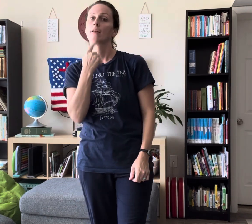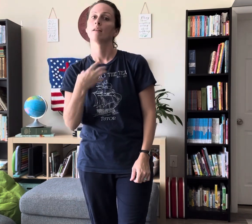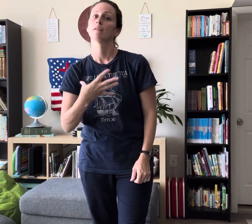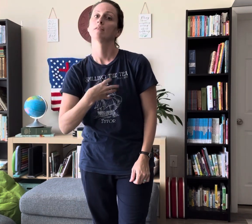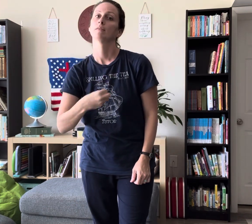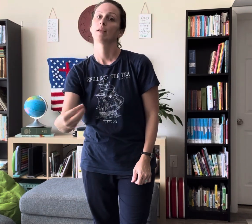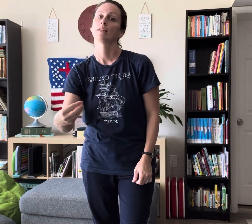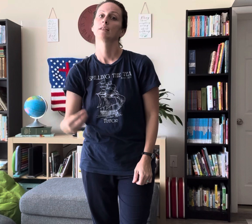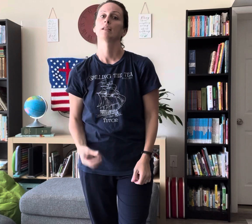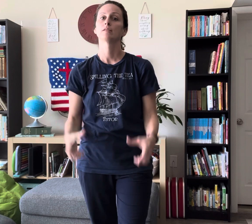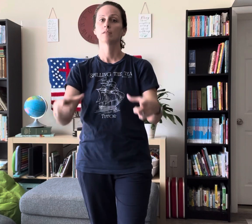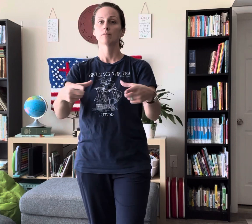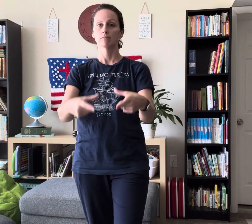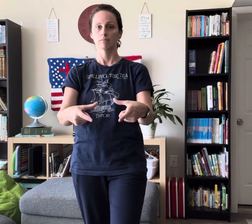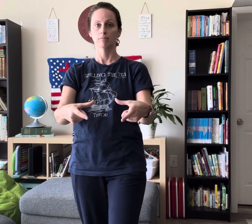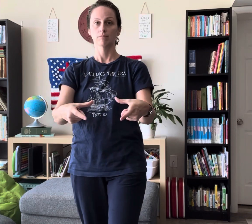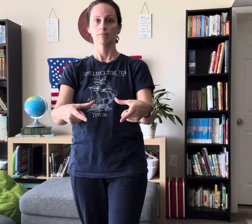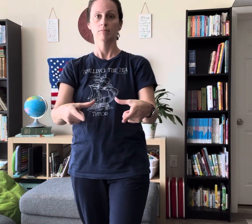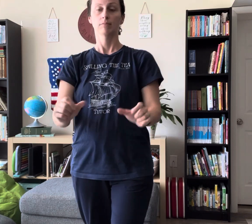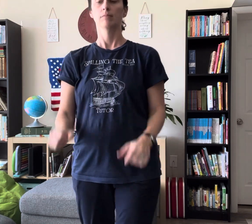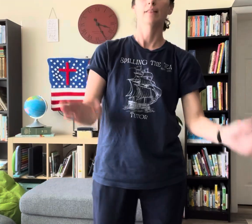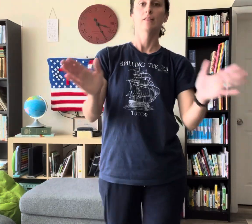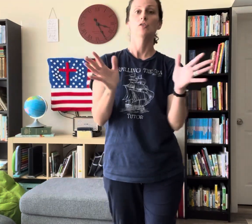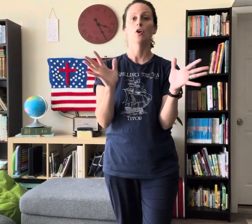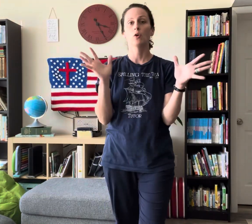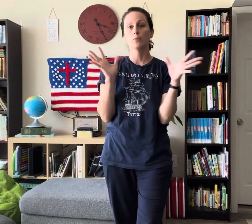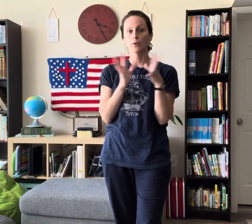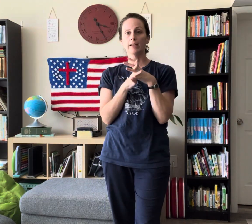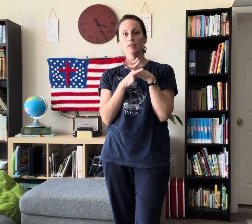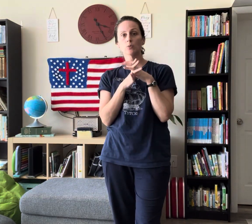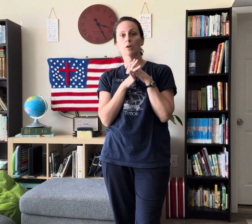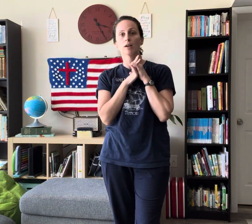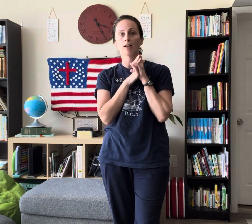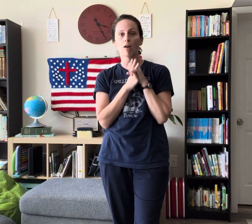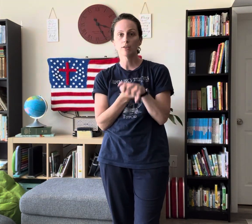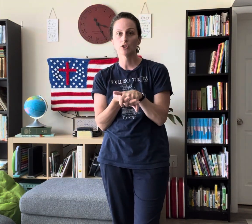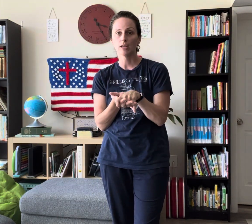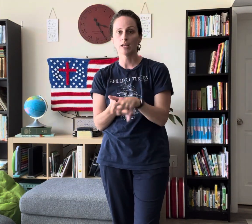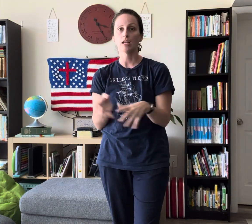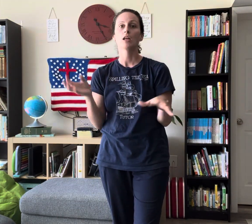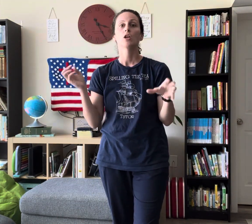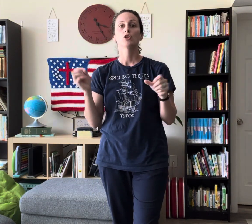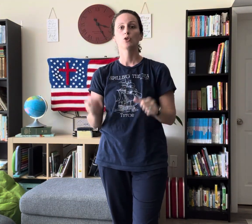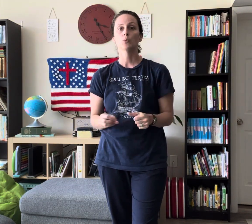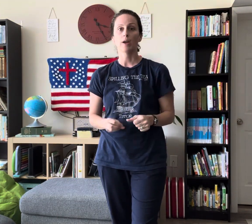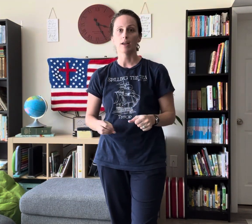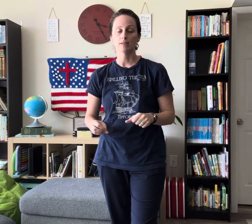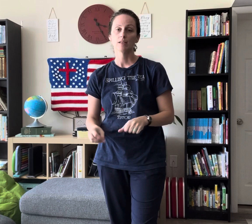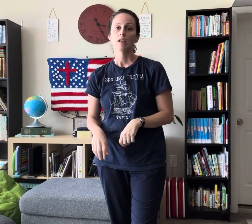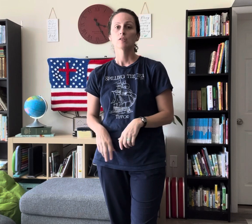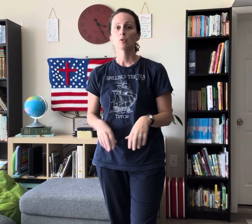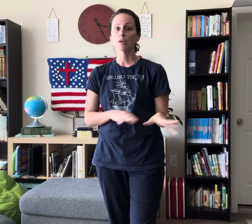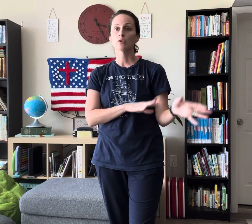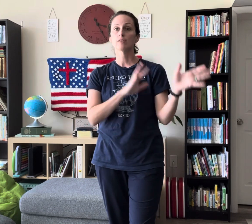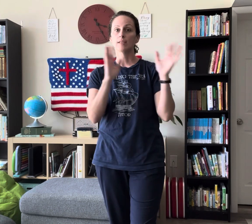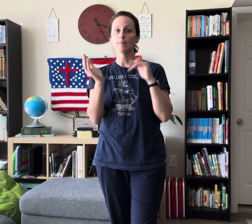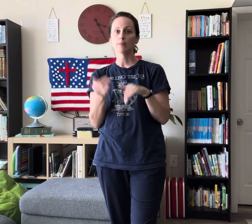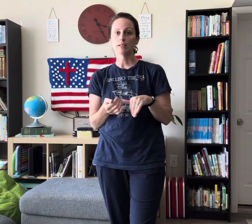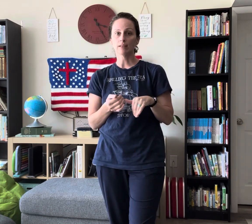cells, platelets, heart. So for English, we're conjugating to raise. So we're gonna do the same thing we did last